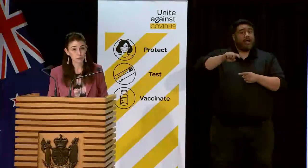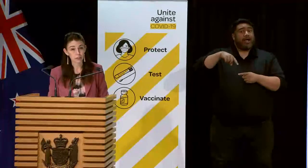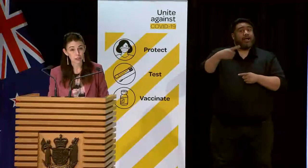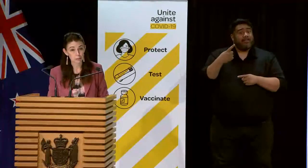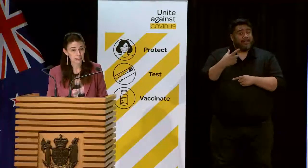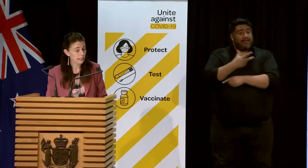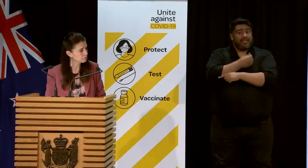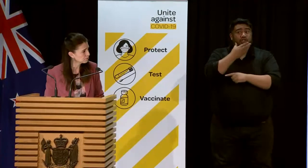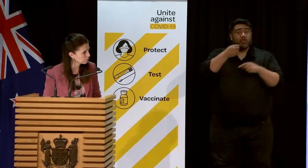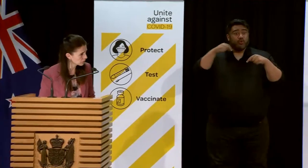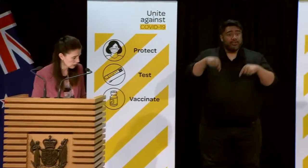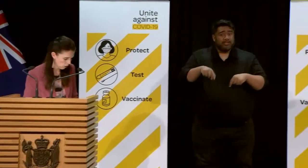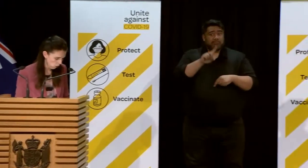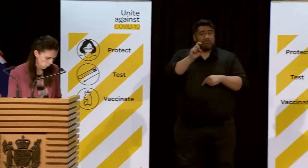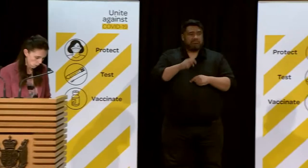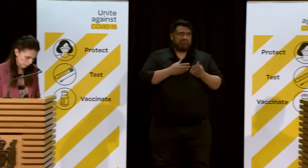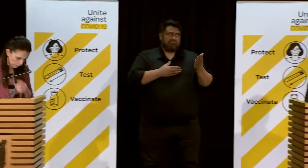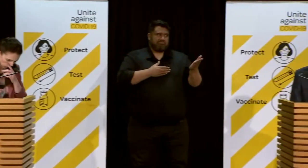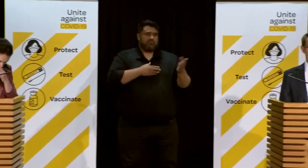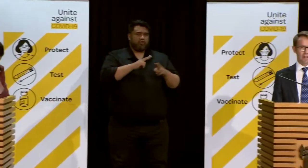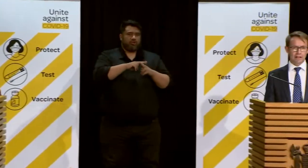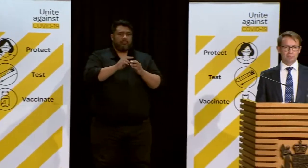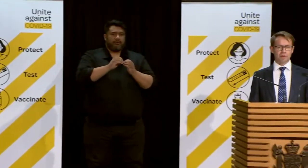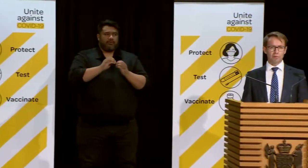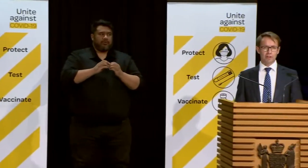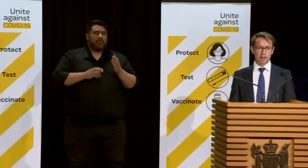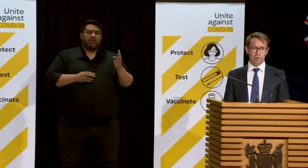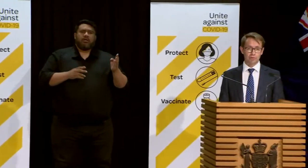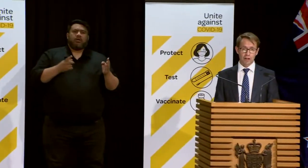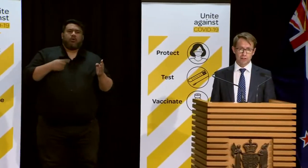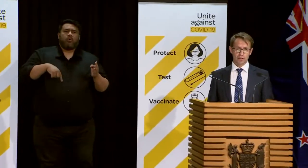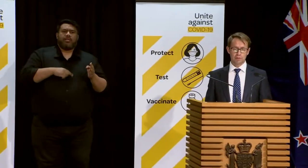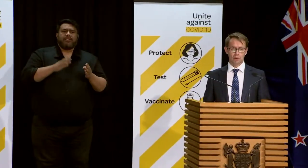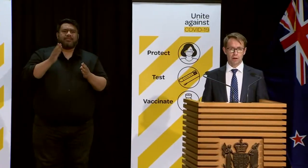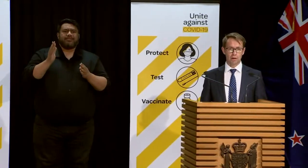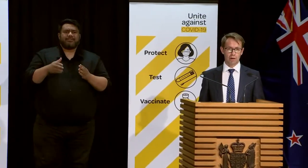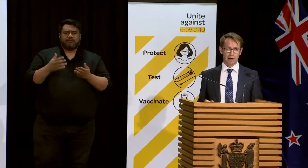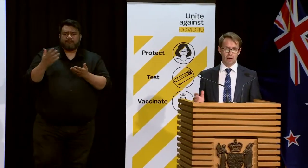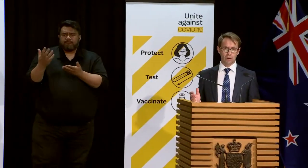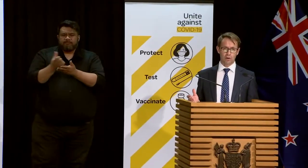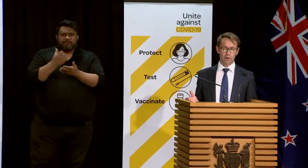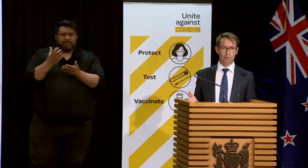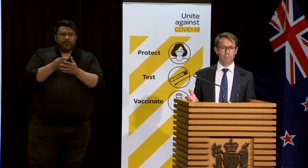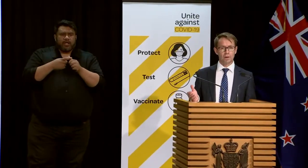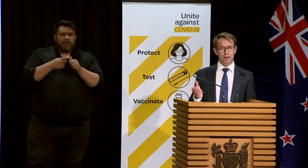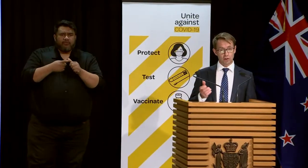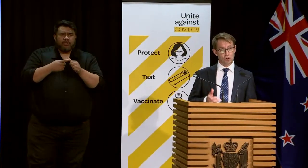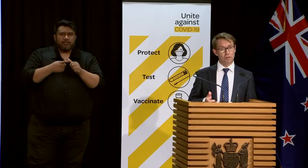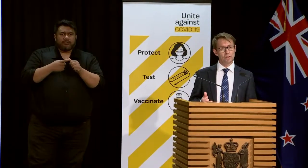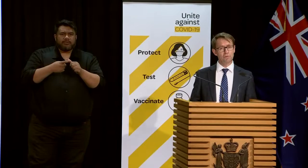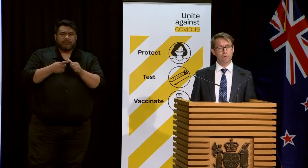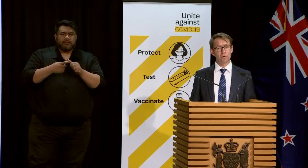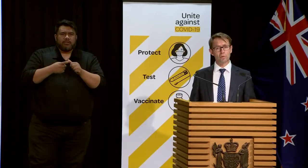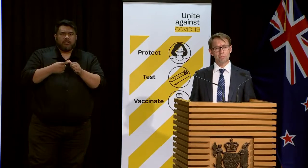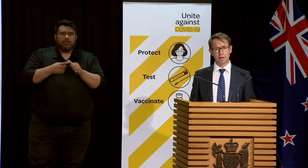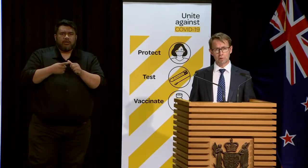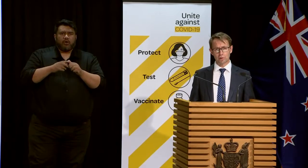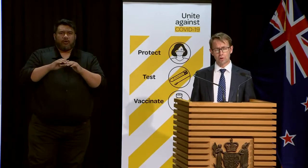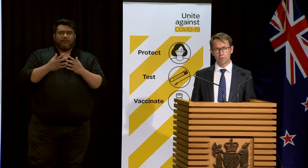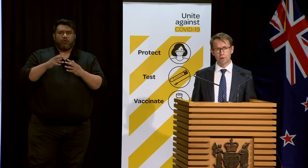Dr. Bloomfield to speak to that. Yes, so we're still actively working up advice on an alternative